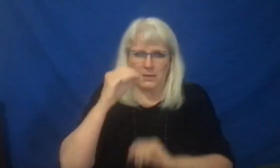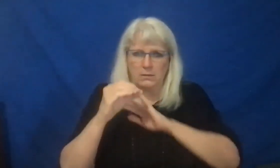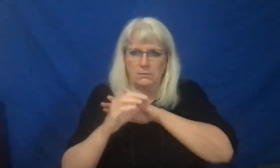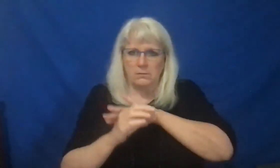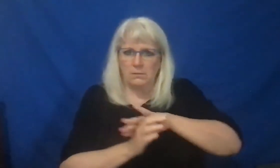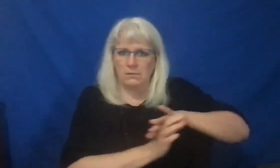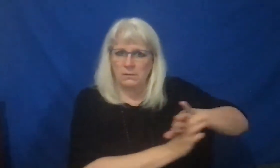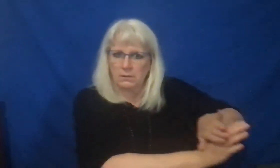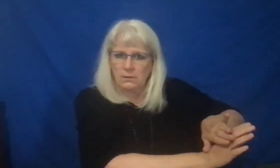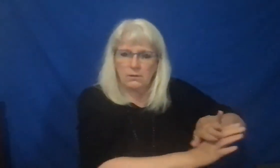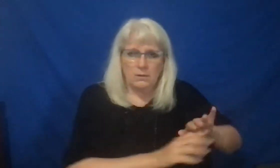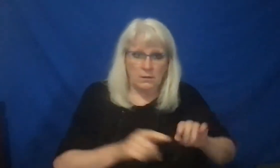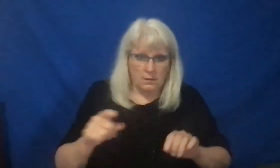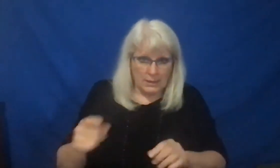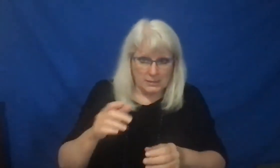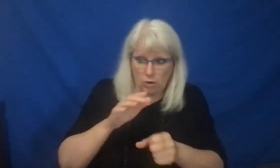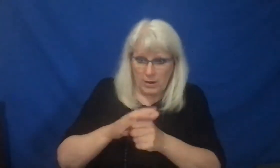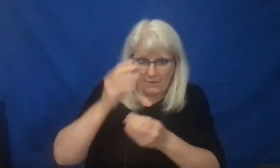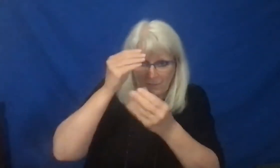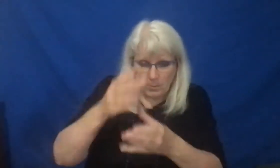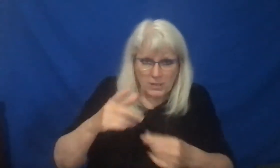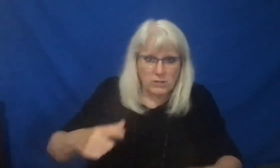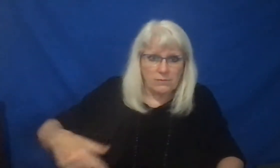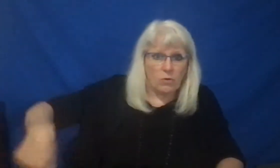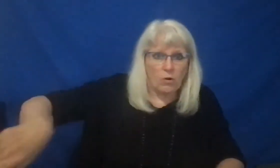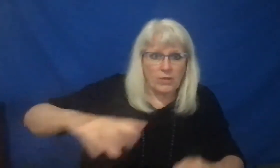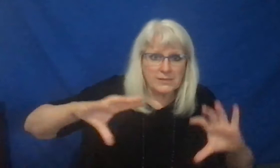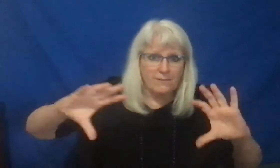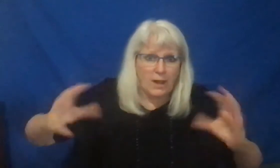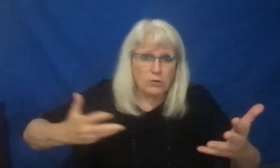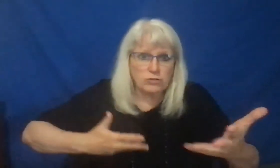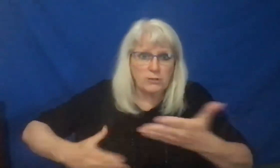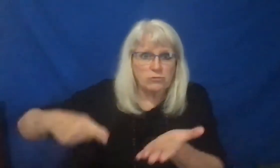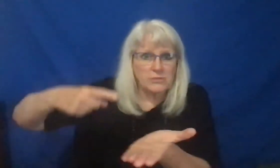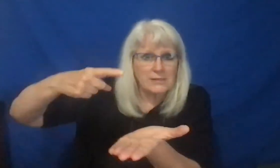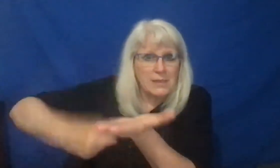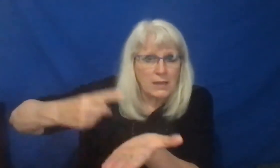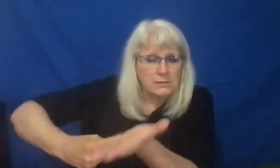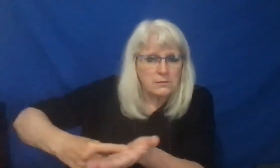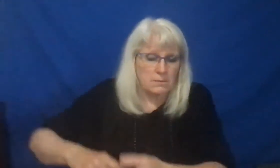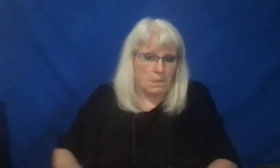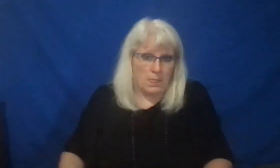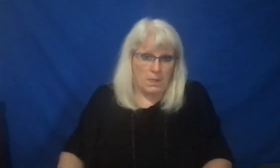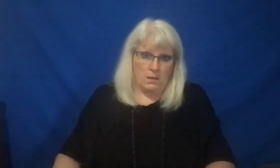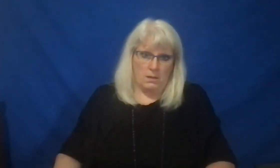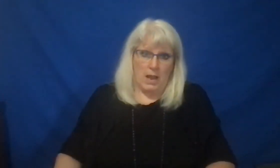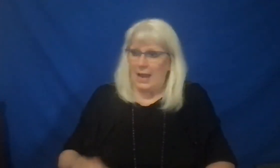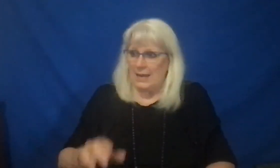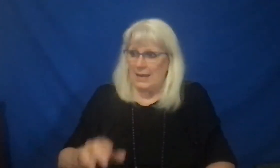enough information for the fellowship to have a discussion? You know, should the fellowship have this discussion? And most of the time, the